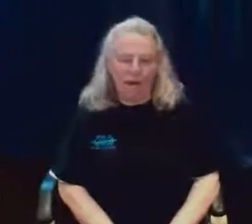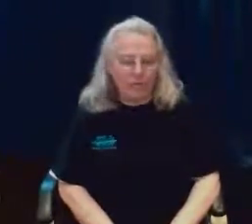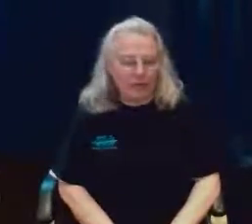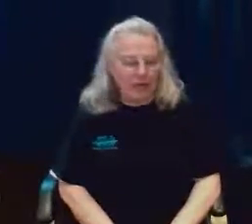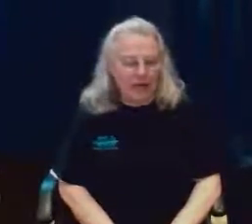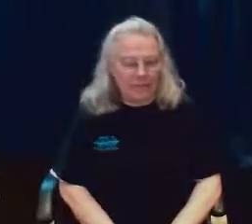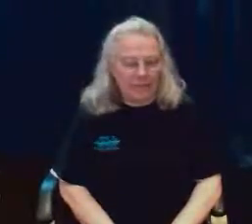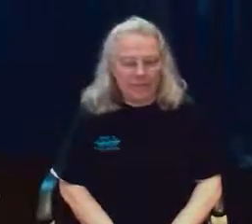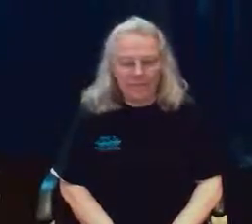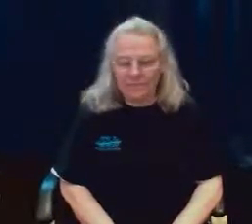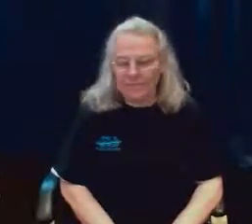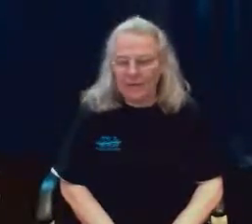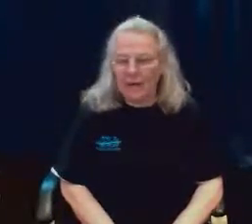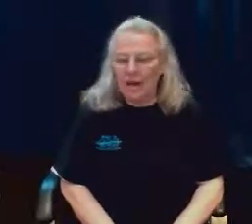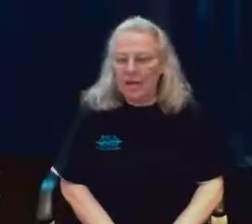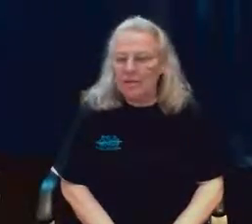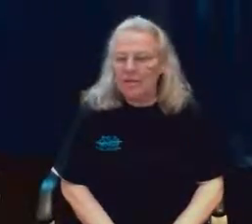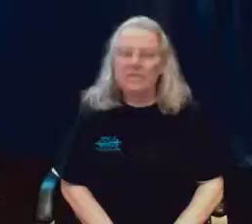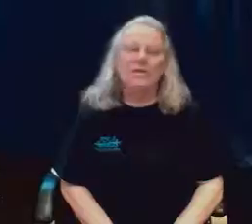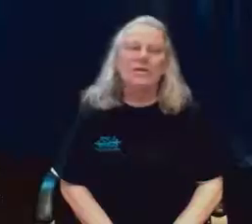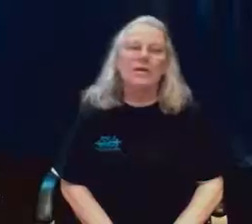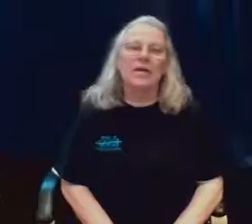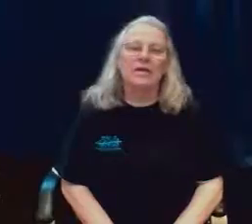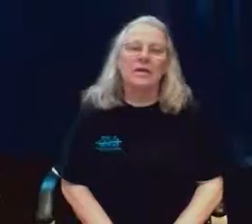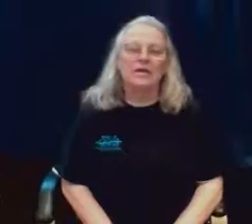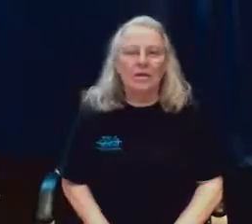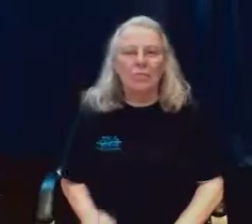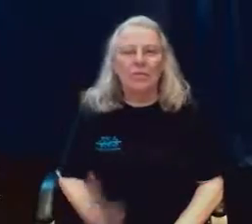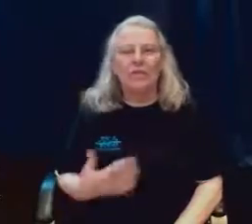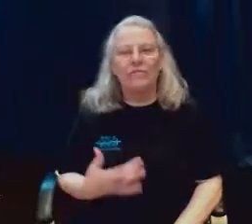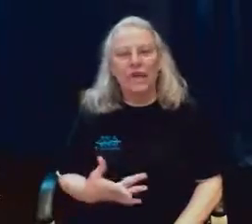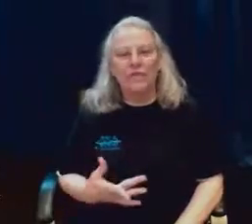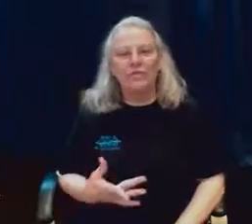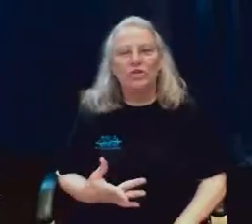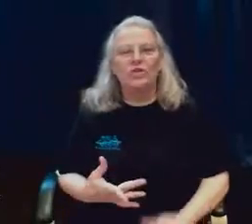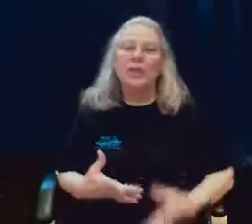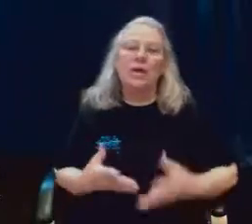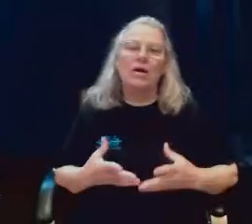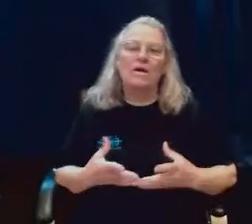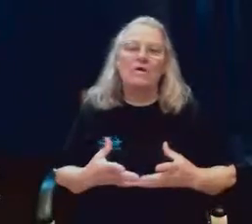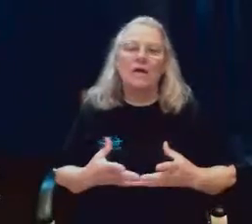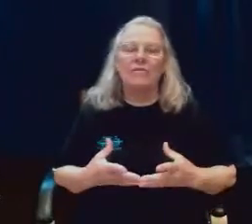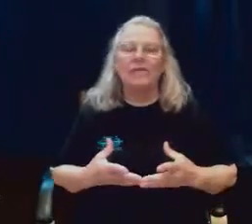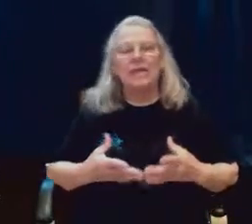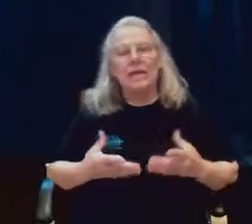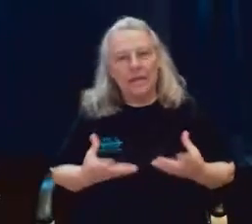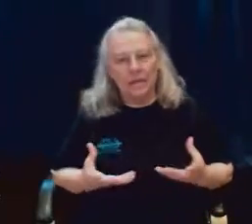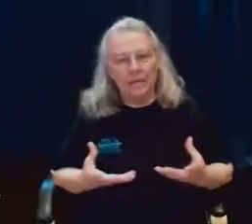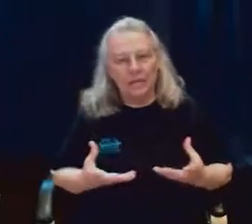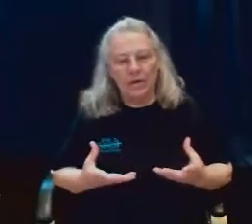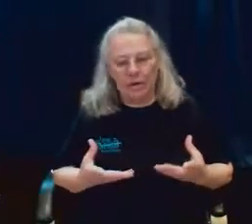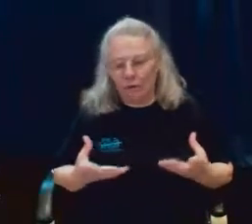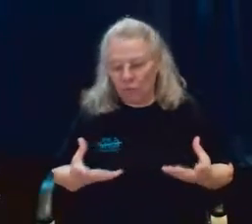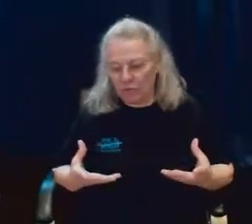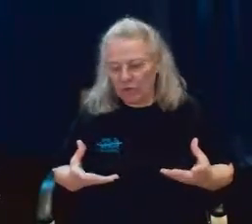Out of the Depths. This song is a little more advanced just because of the number of words